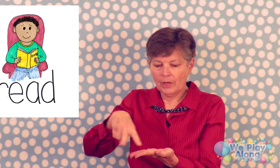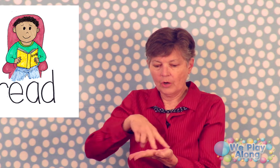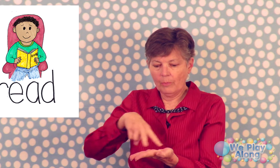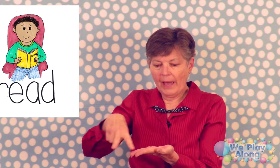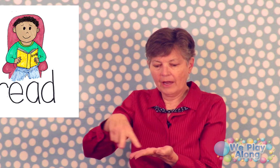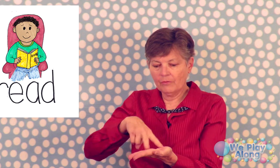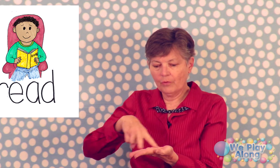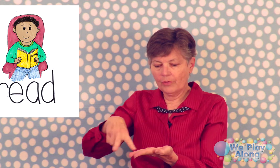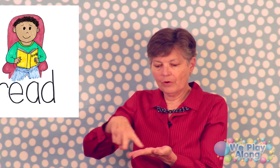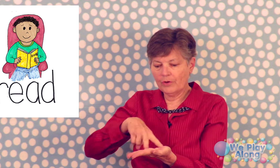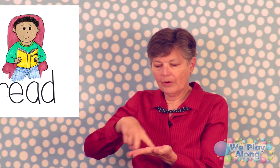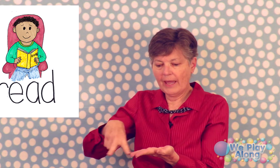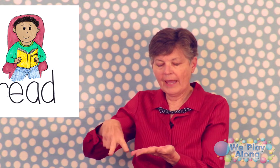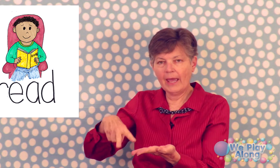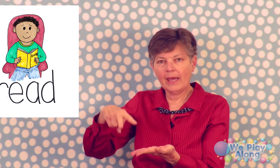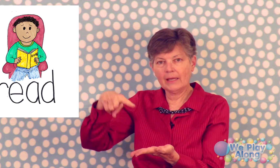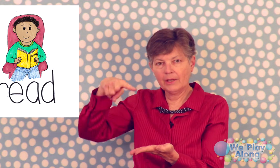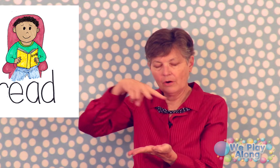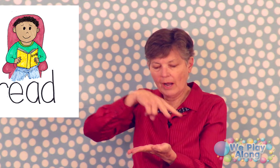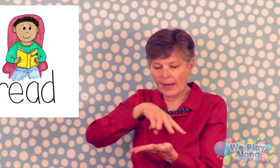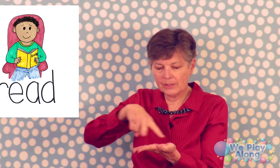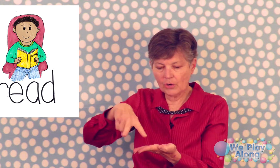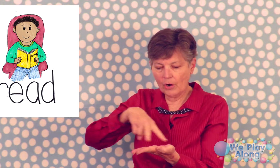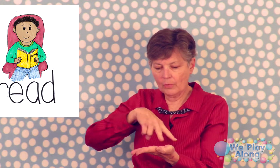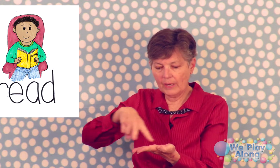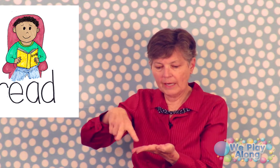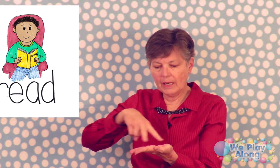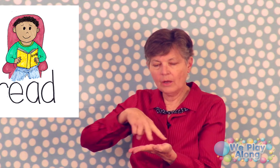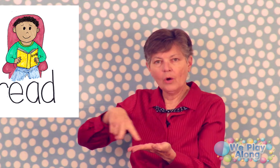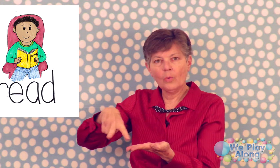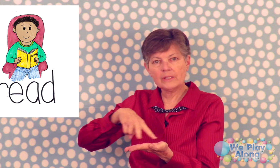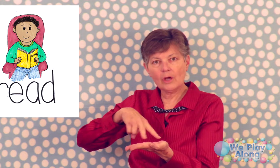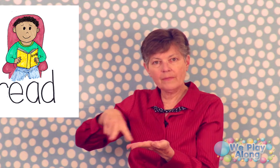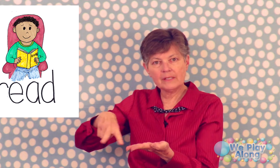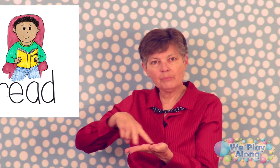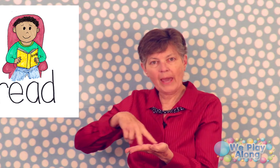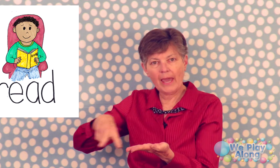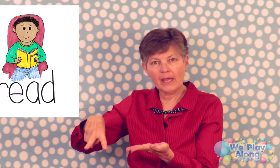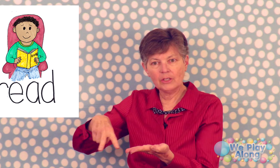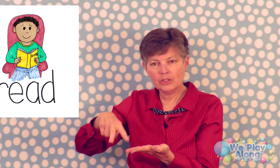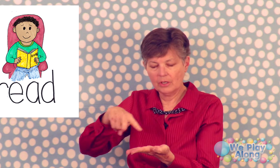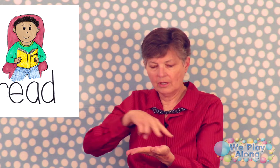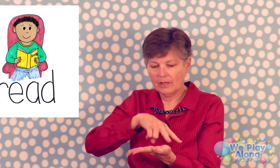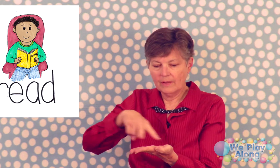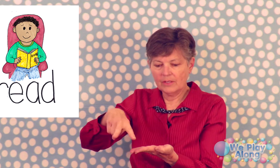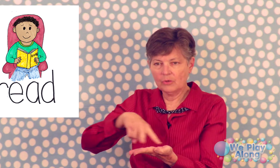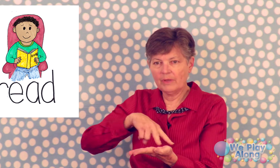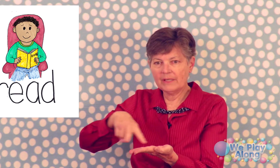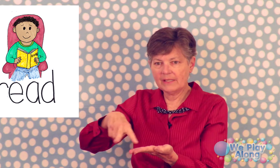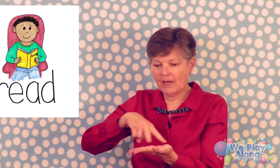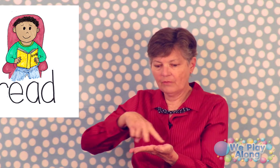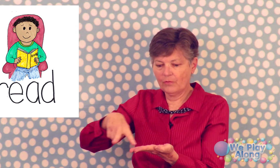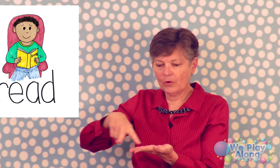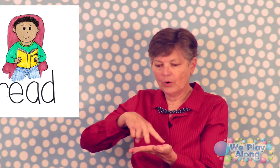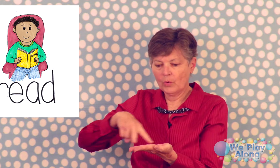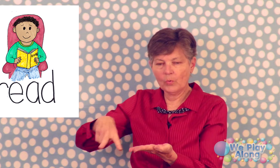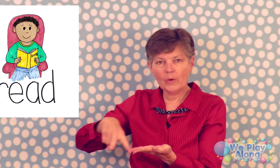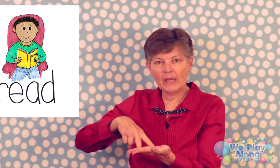go back and forth over your hand like your eyes are reading what's on this page. This would be the sign for